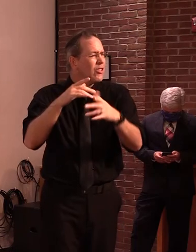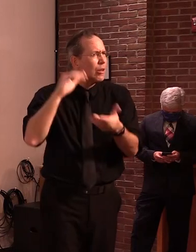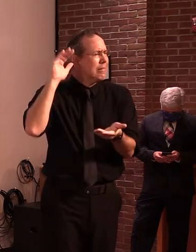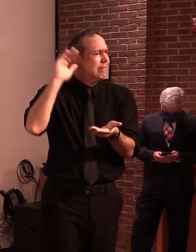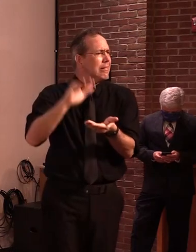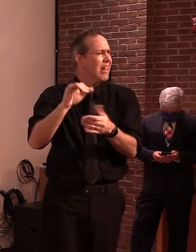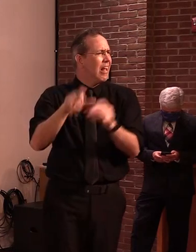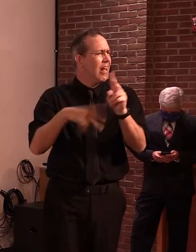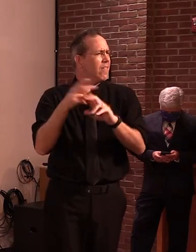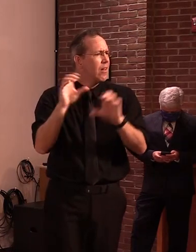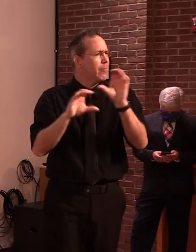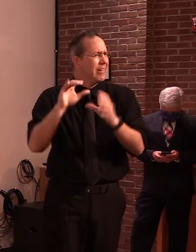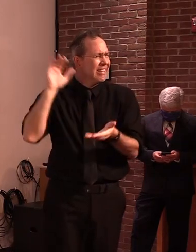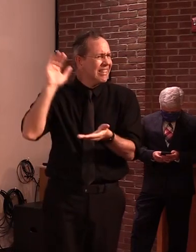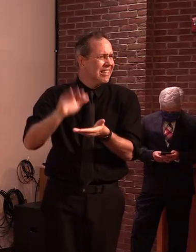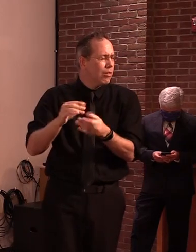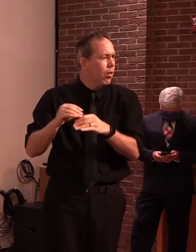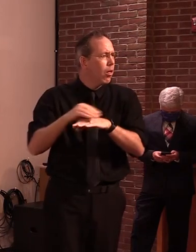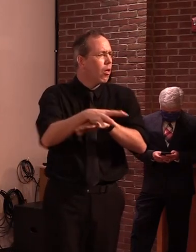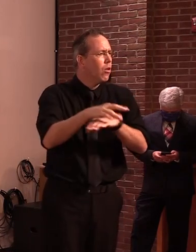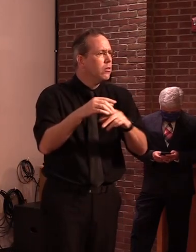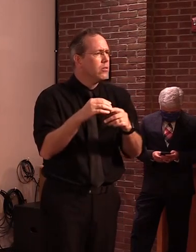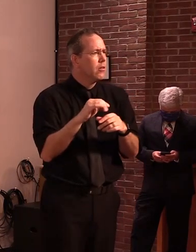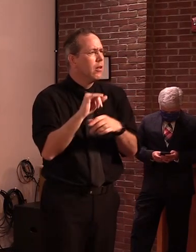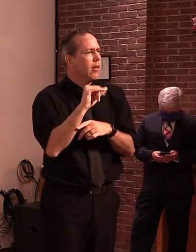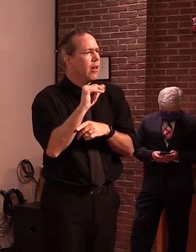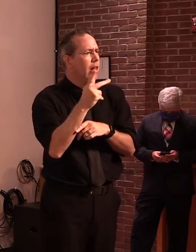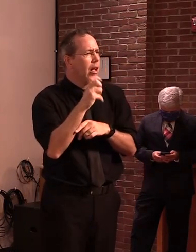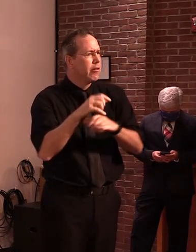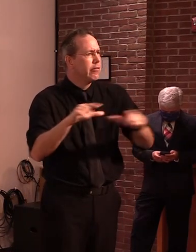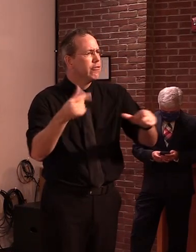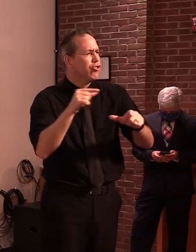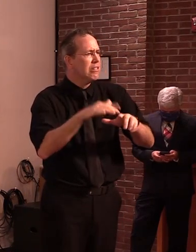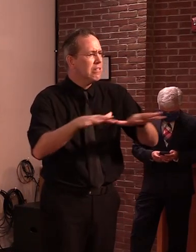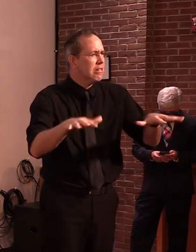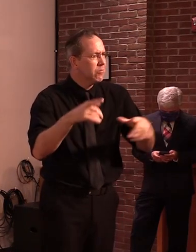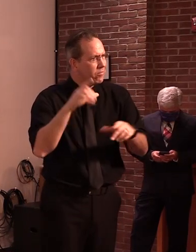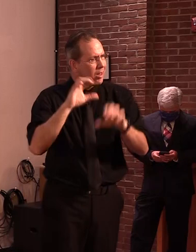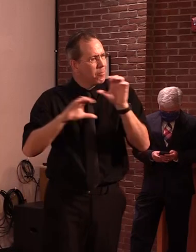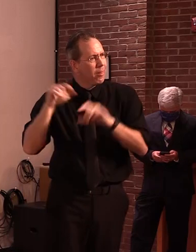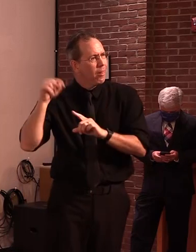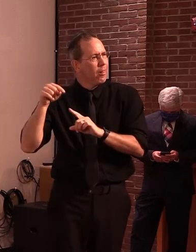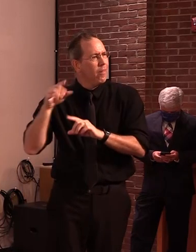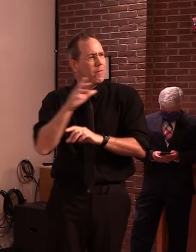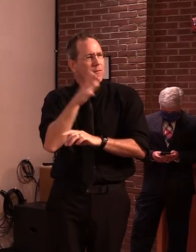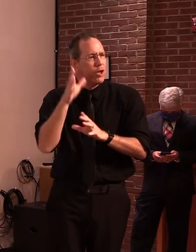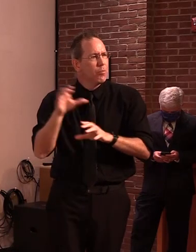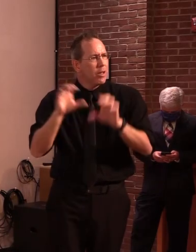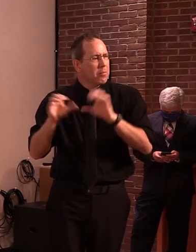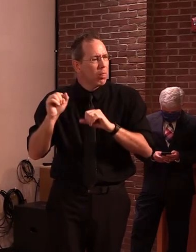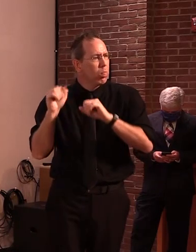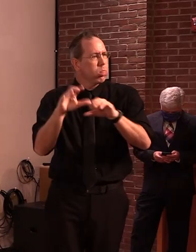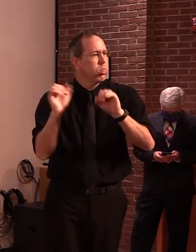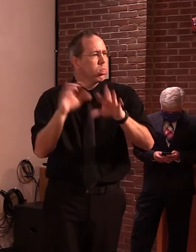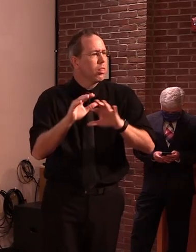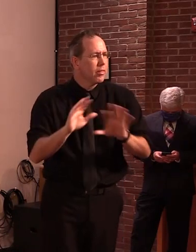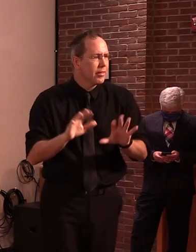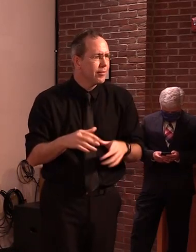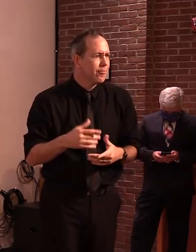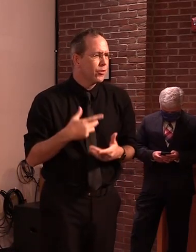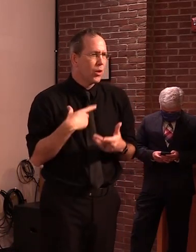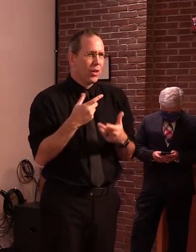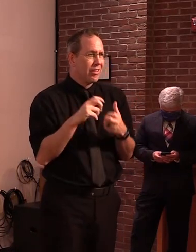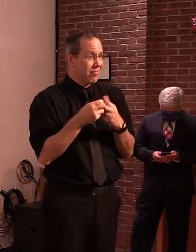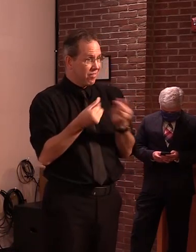and streams. So this, again, we never had promised this would be overnight. In fact, we